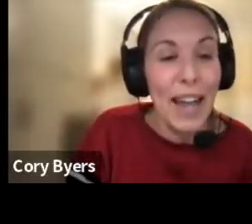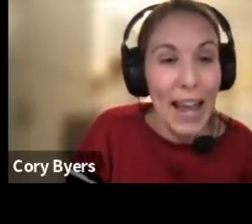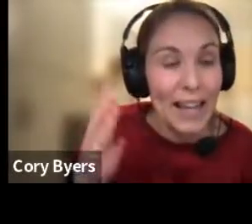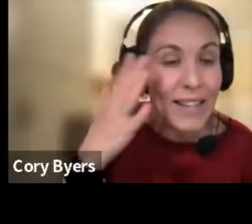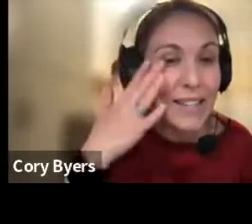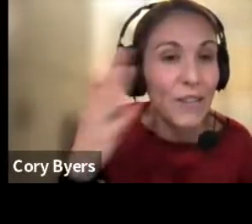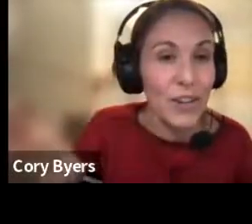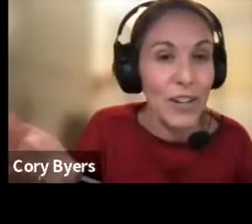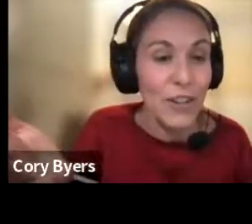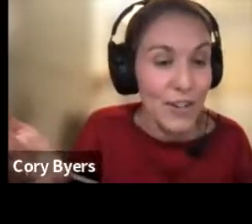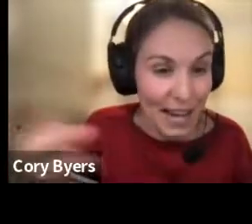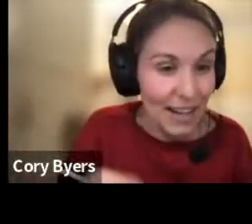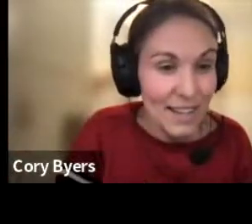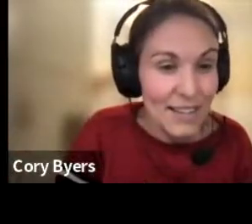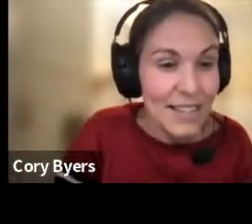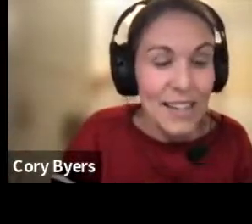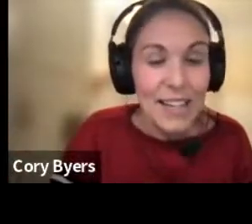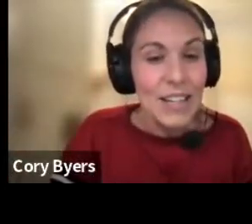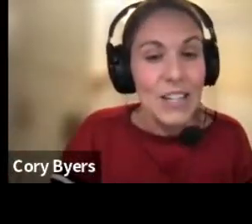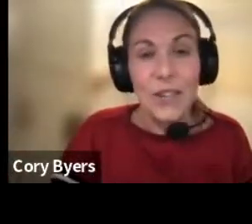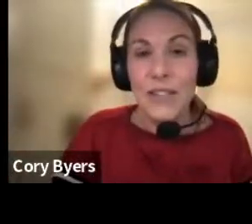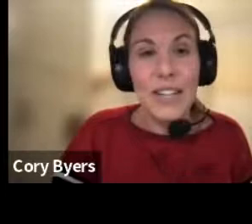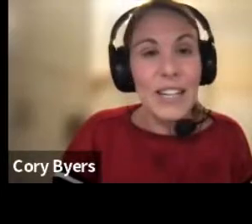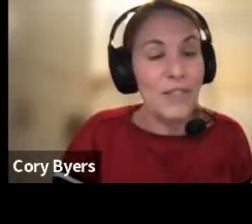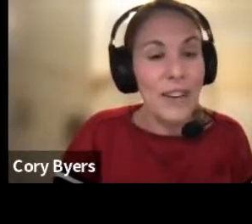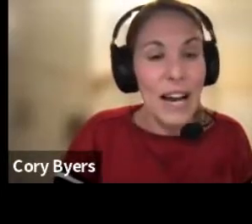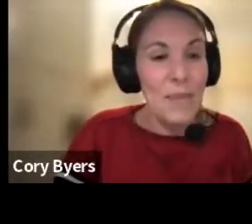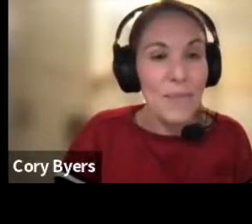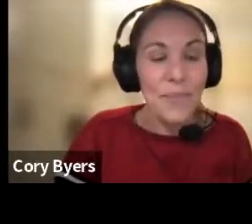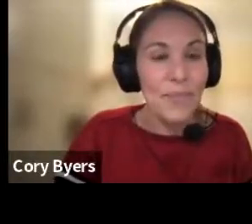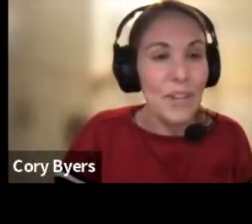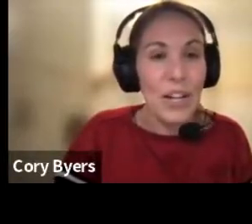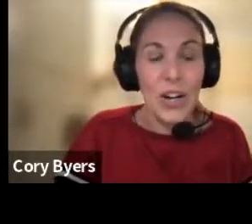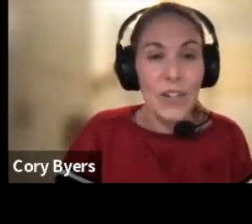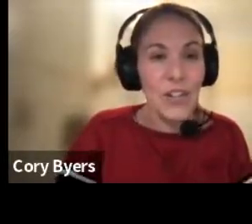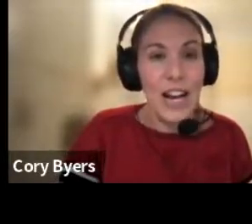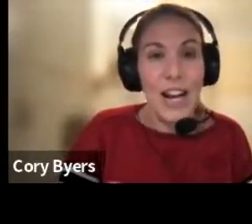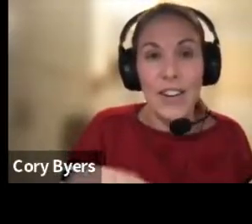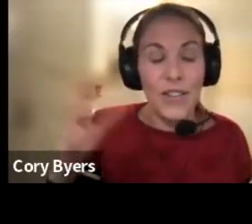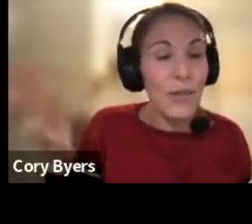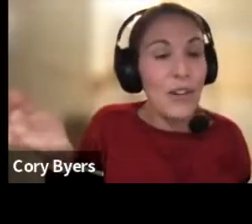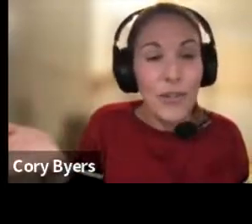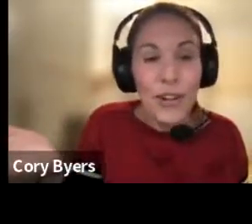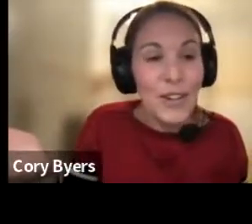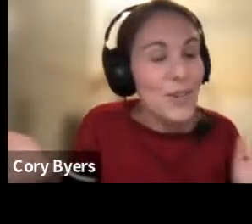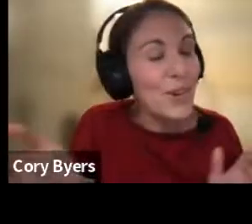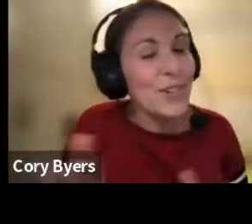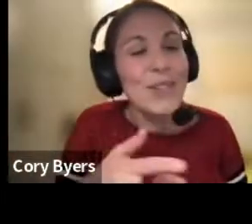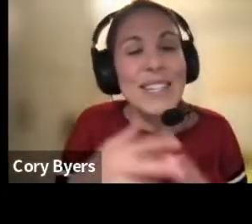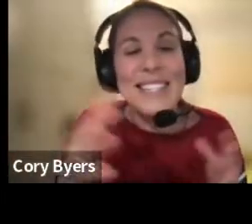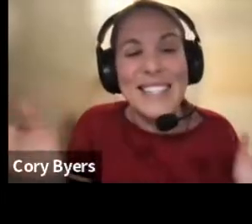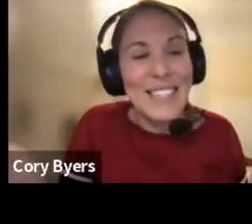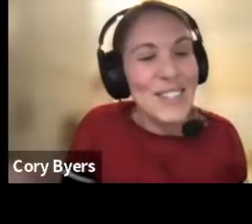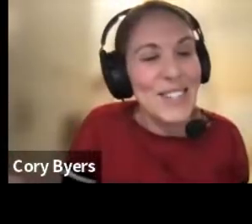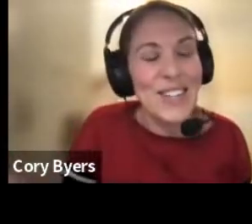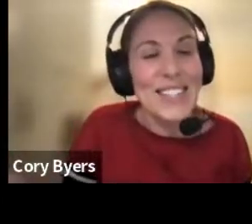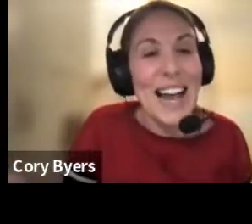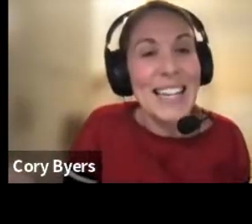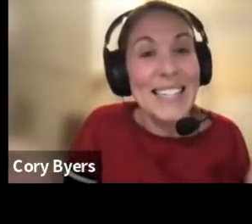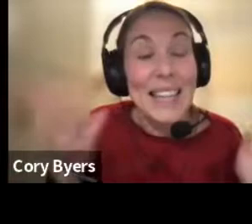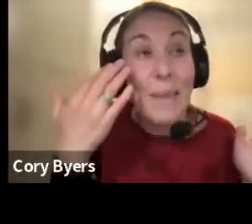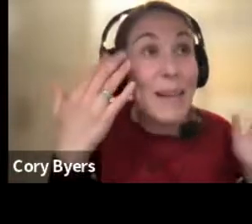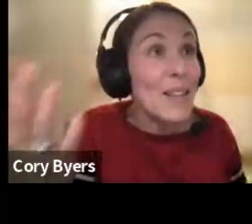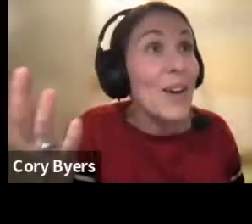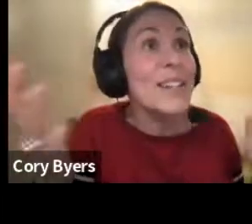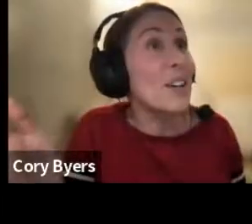your gaze for a few seconds. So even if, you know, your child is 3, 4 years old, you can still start